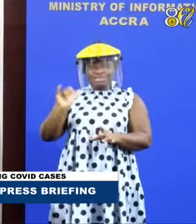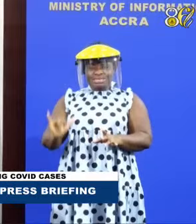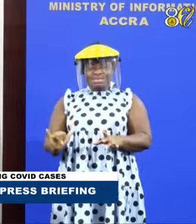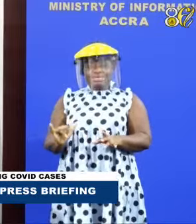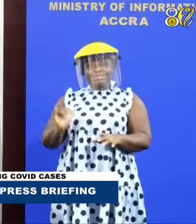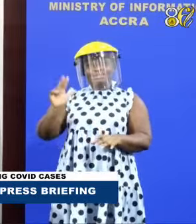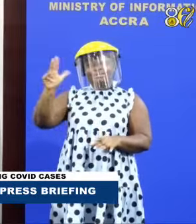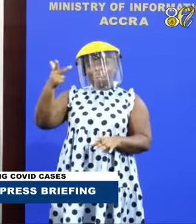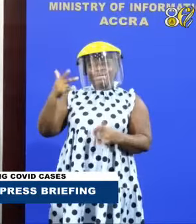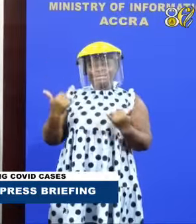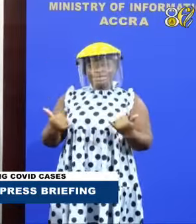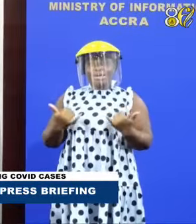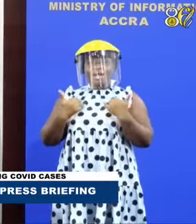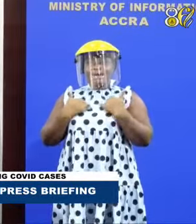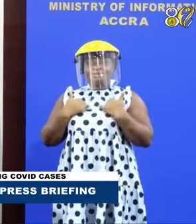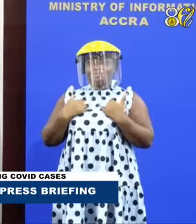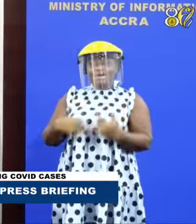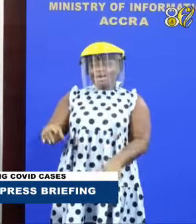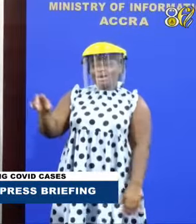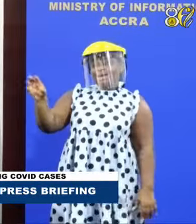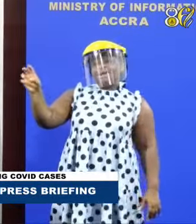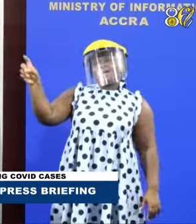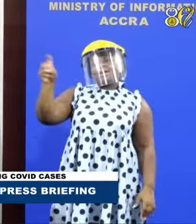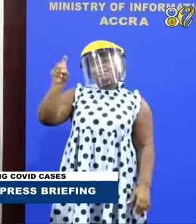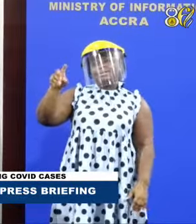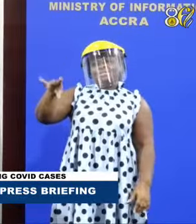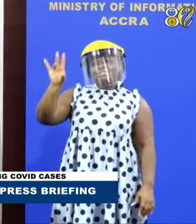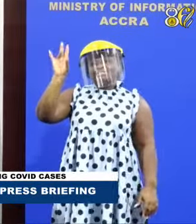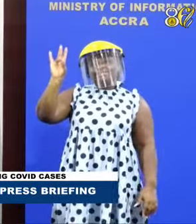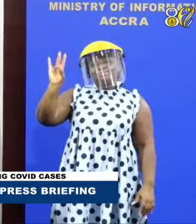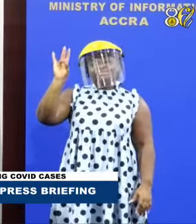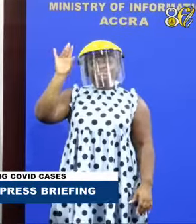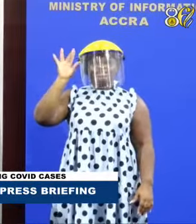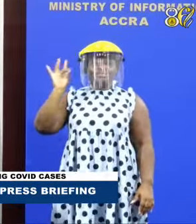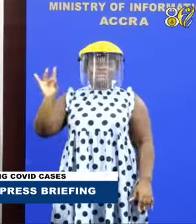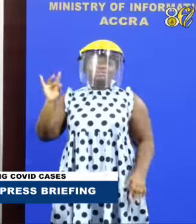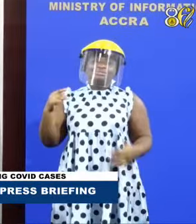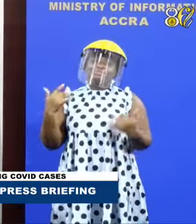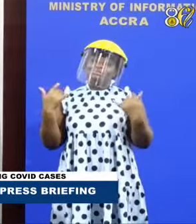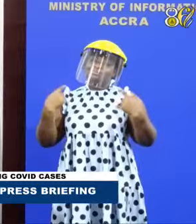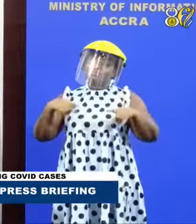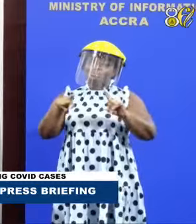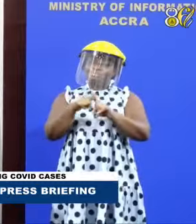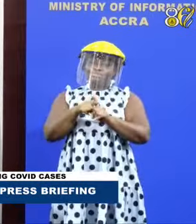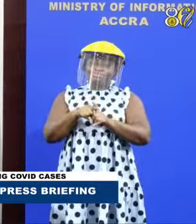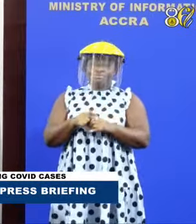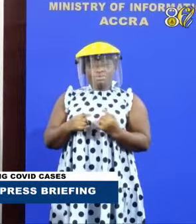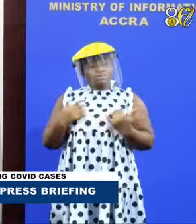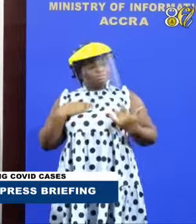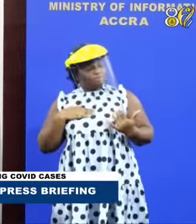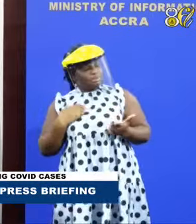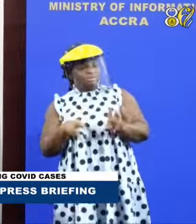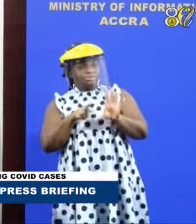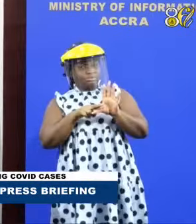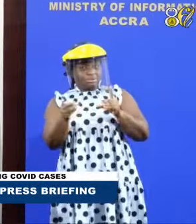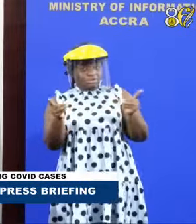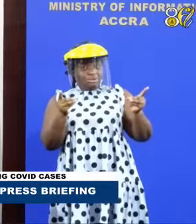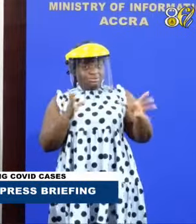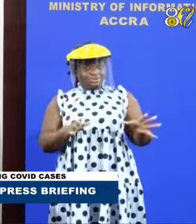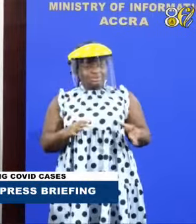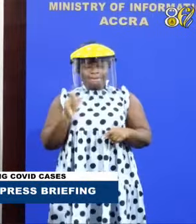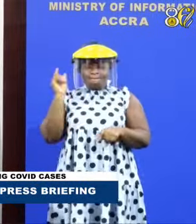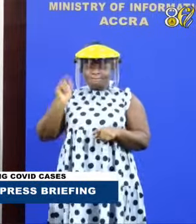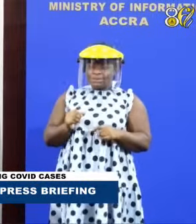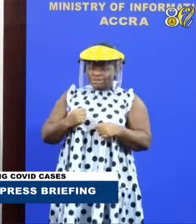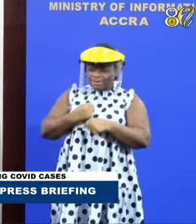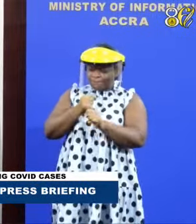have 178 cases. So these are regions that we are watching out for, and the regional directors are putting up stricter